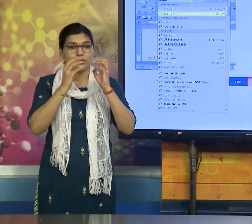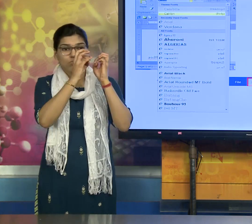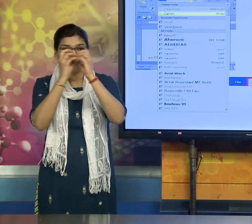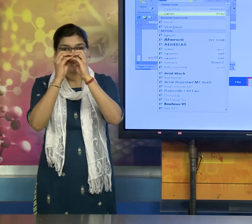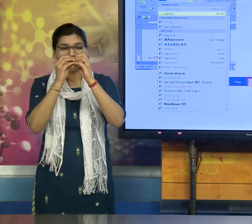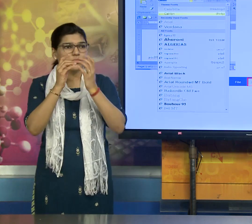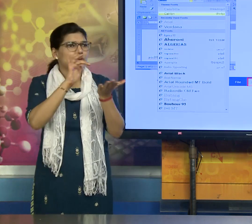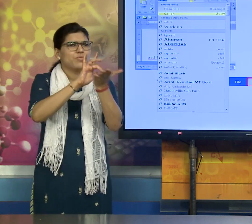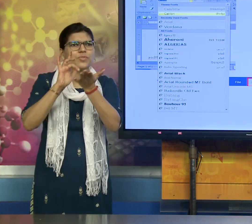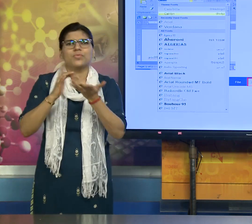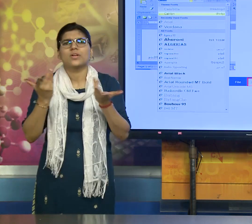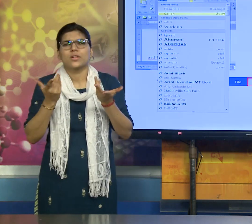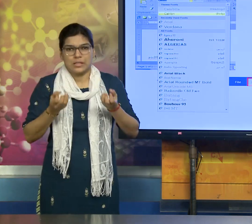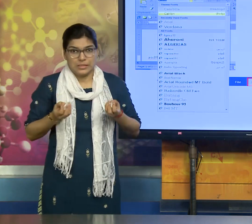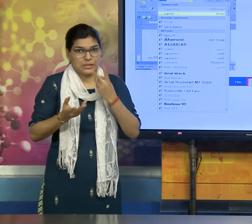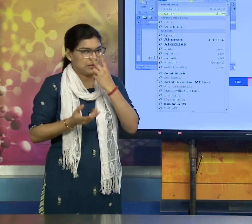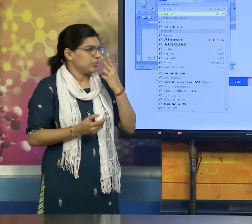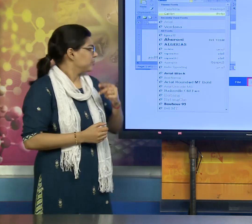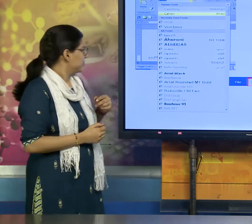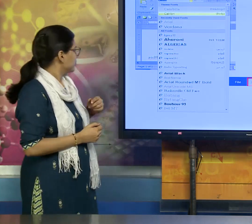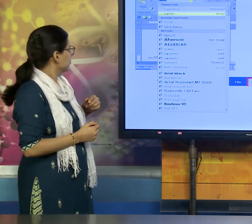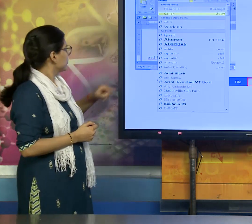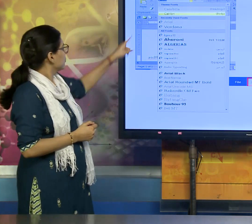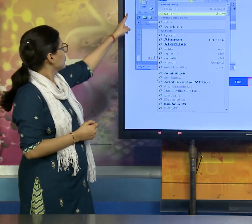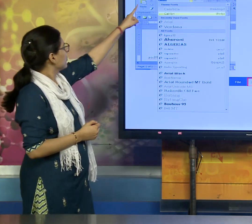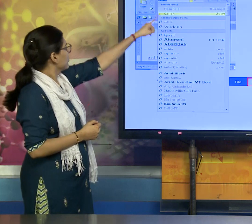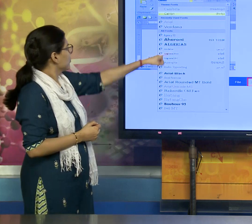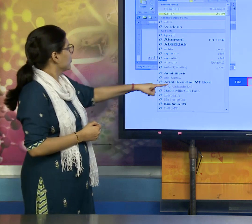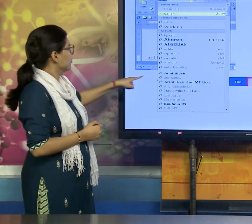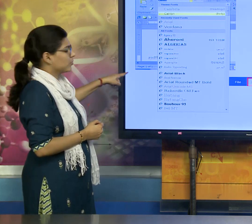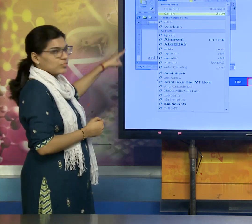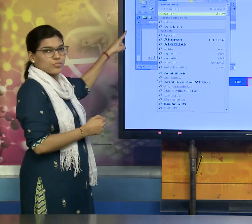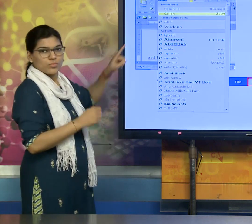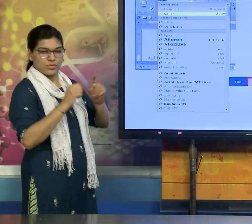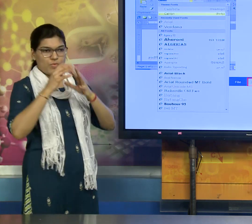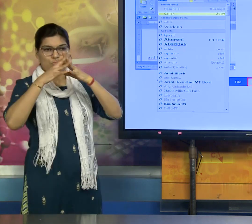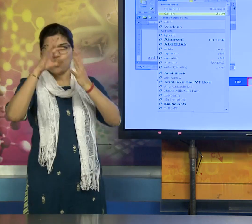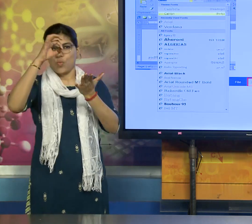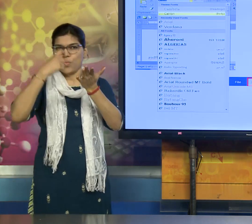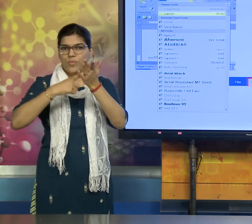Now, before starting the text, you will see this